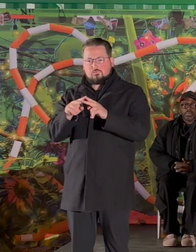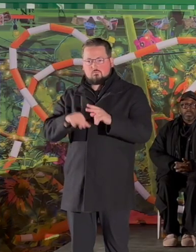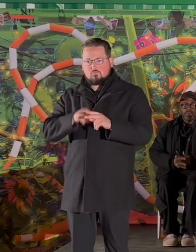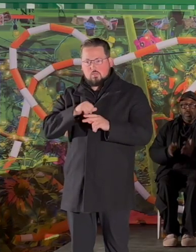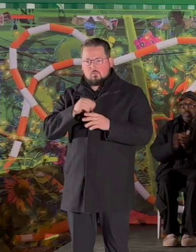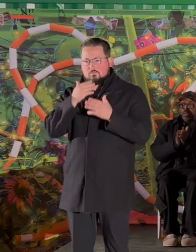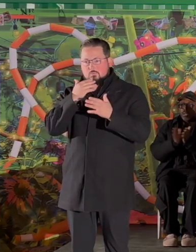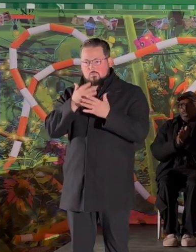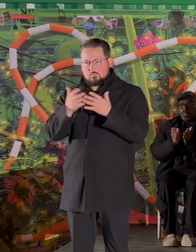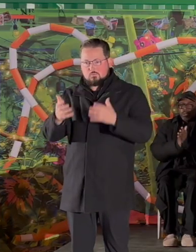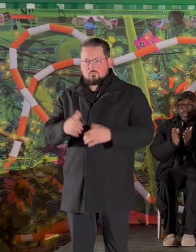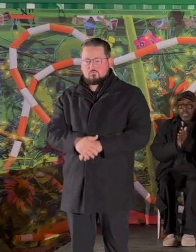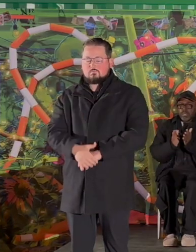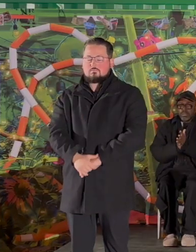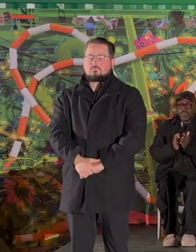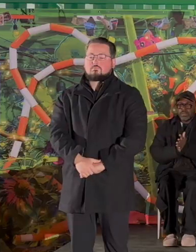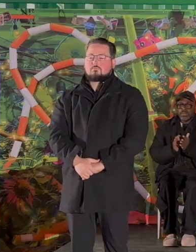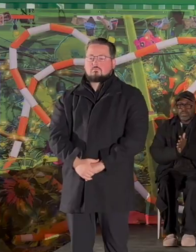much.